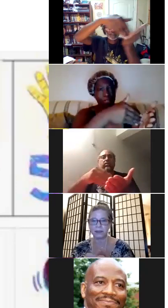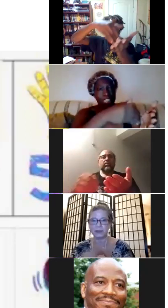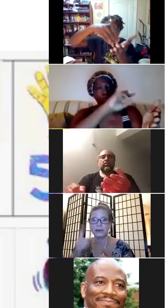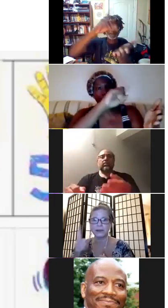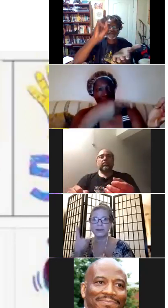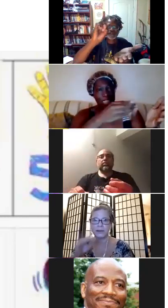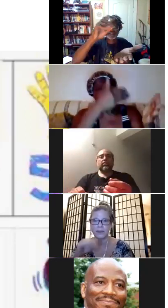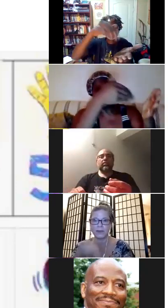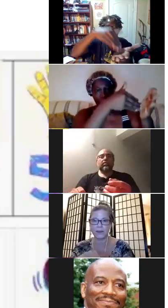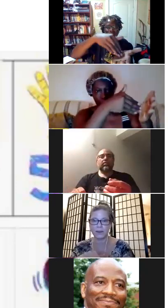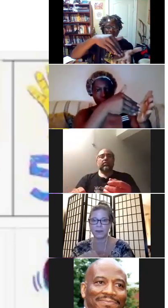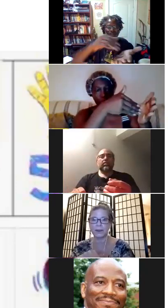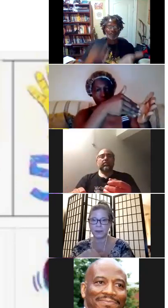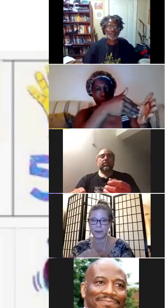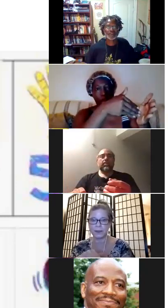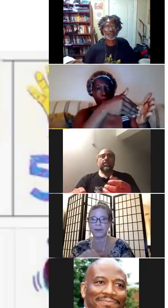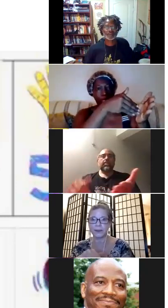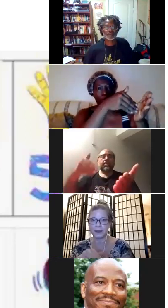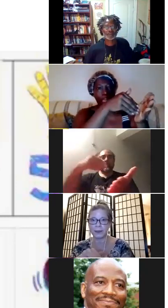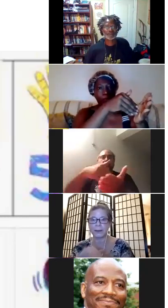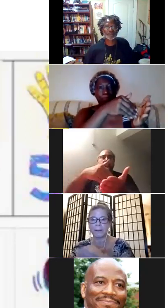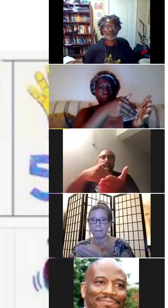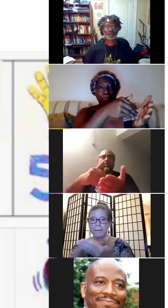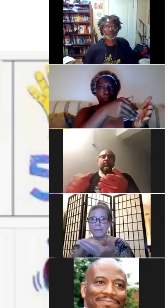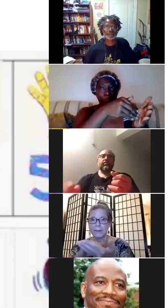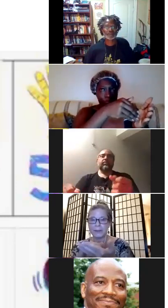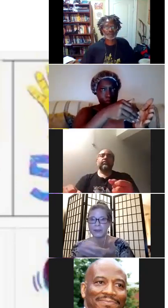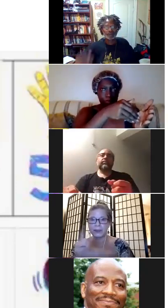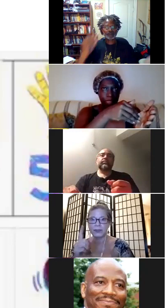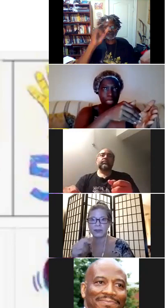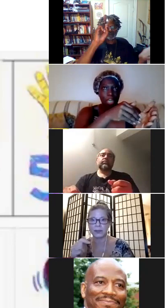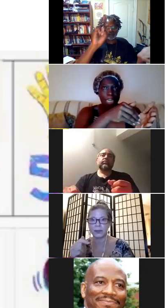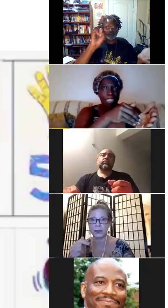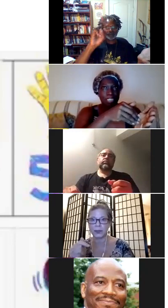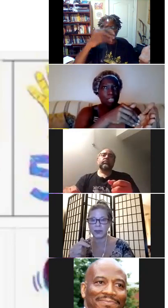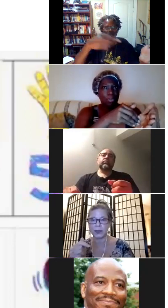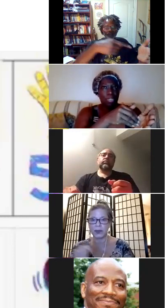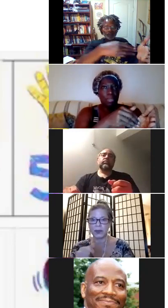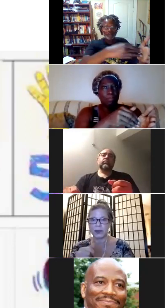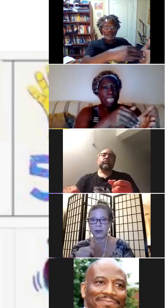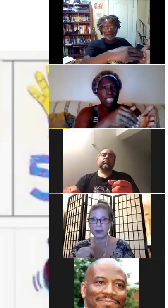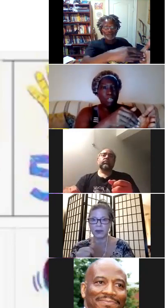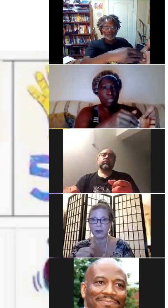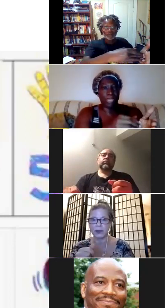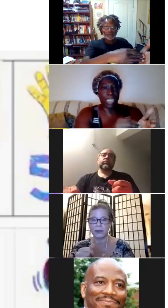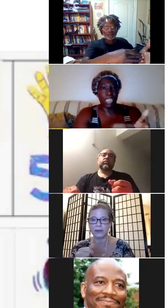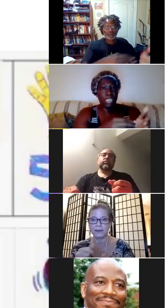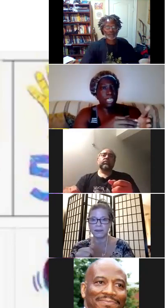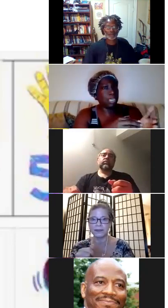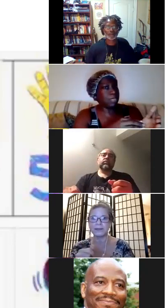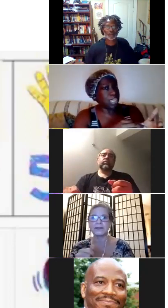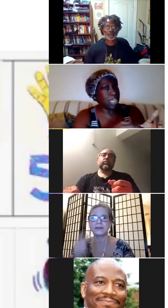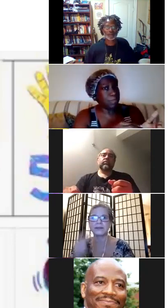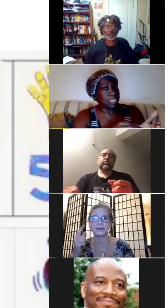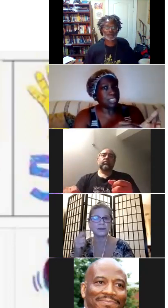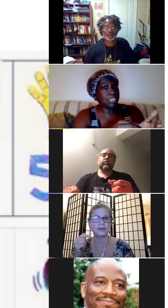1,000 would be representing your comma, right? All right, so million would be